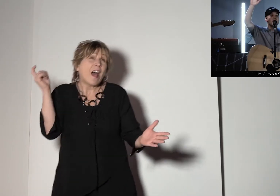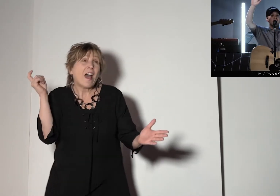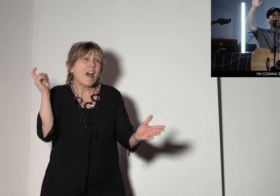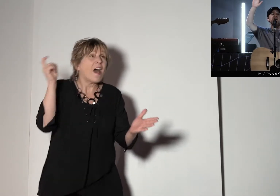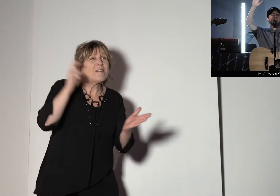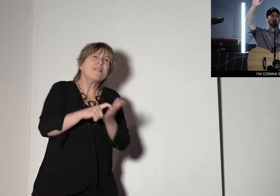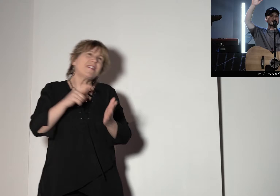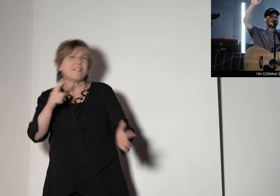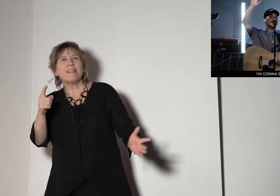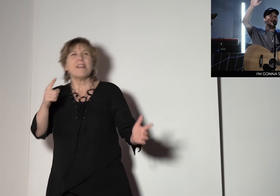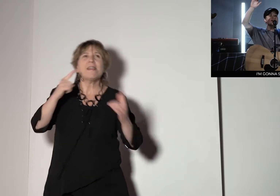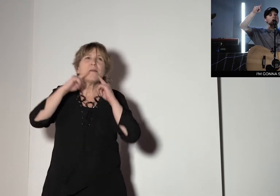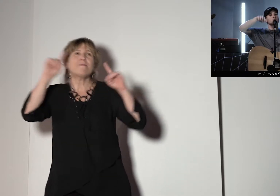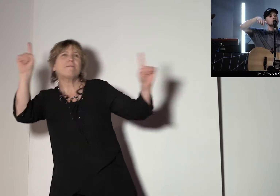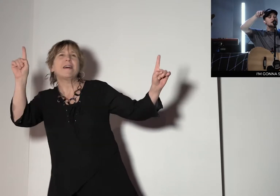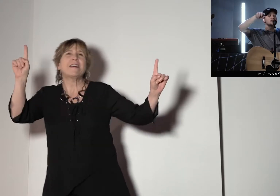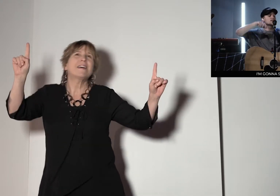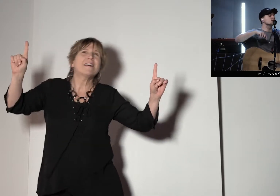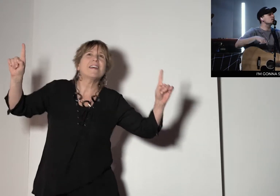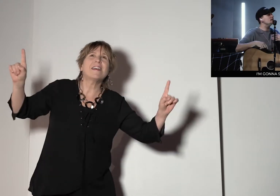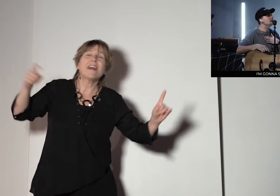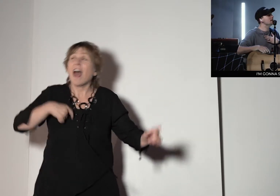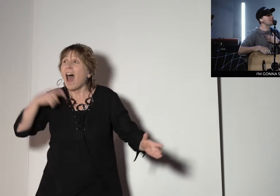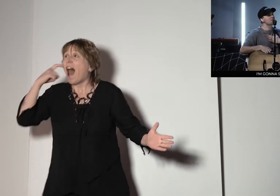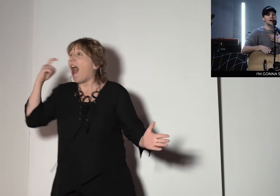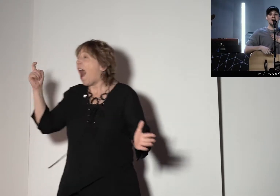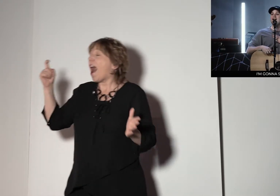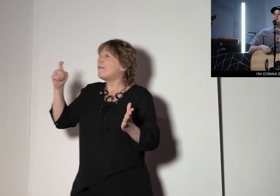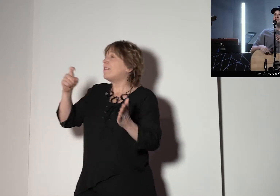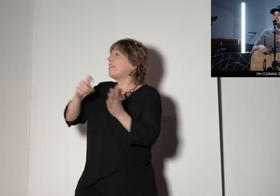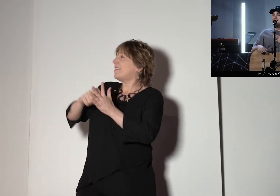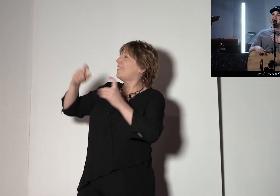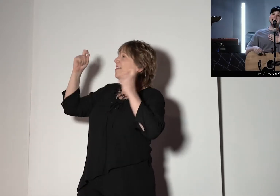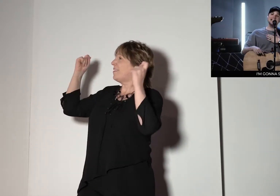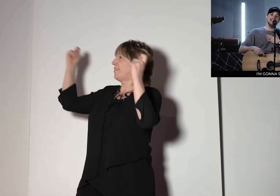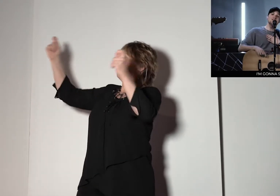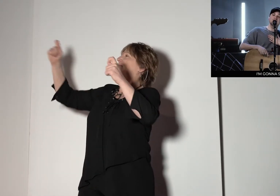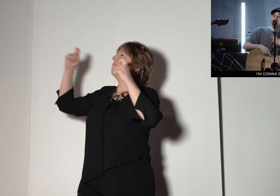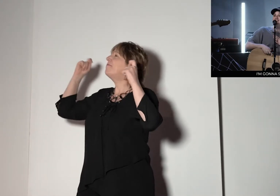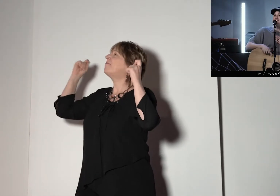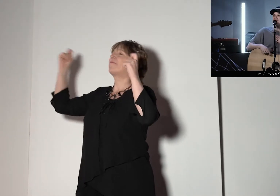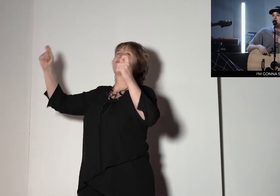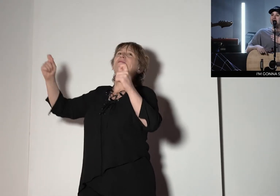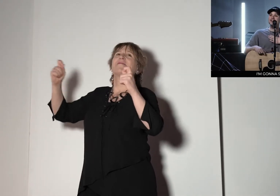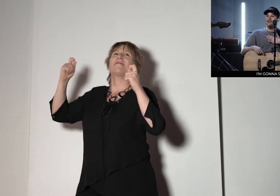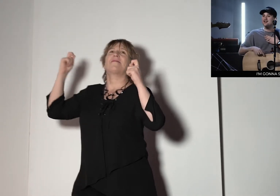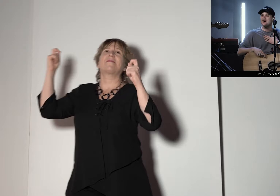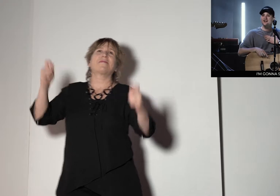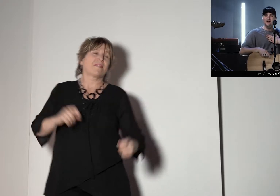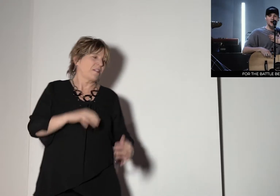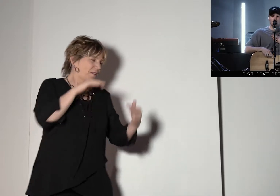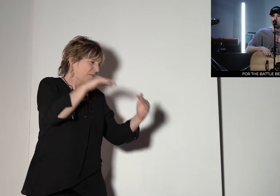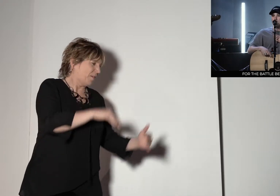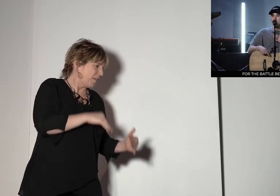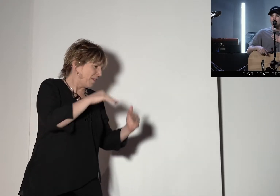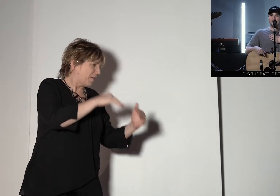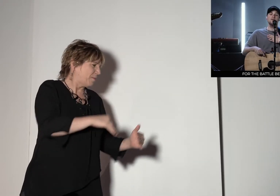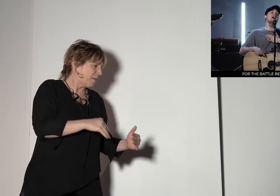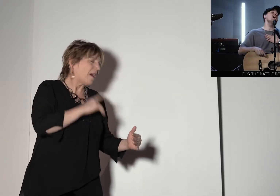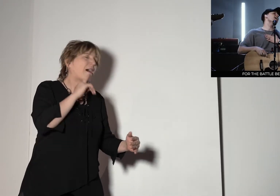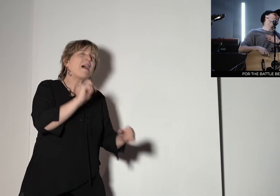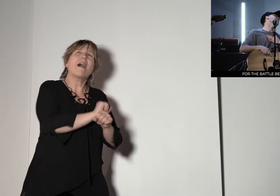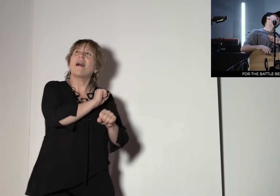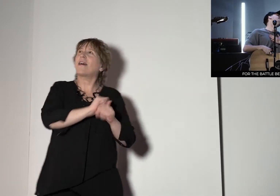truth. I'm gonna see victory. I'm gonna see victory. For